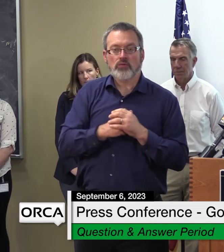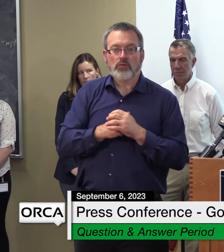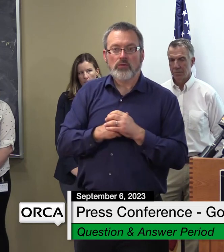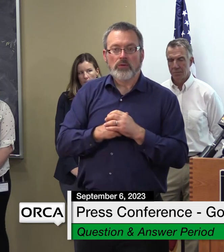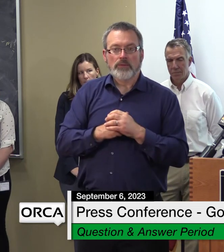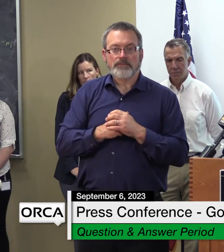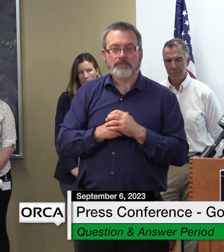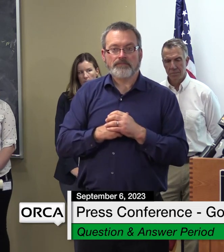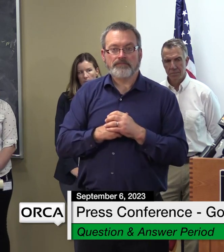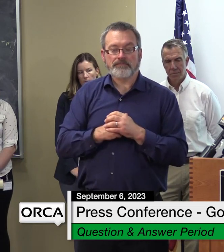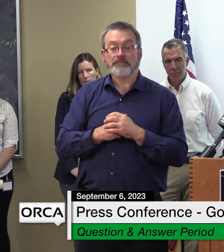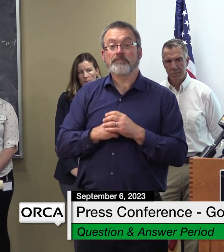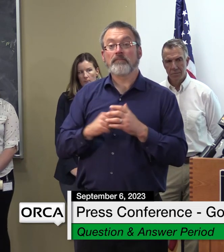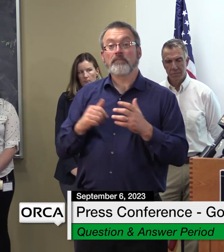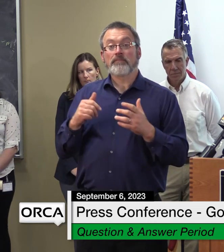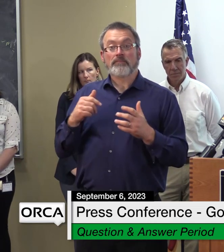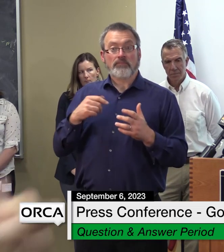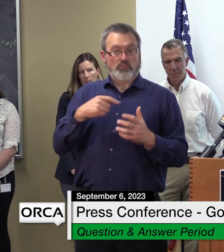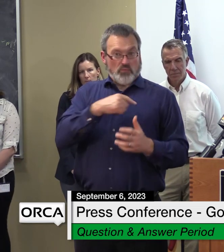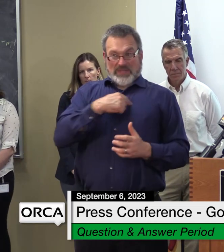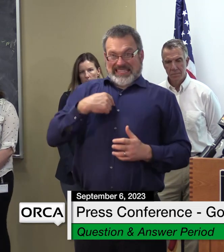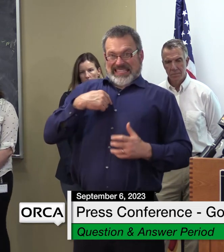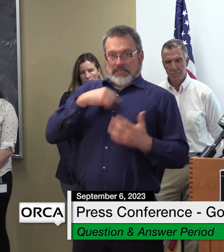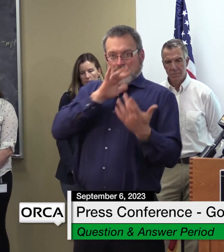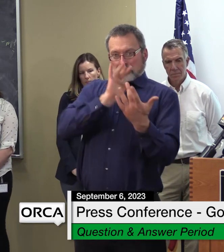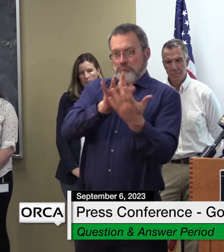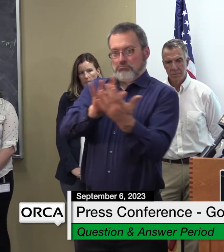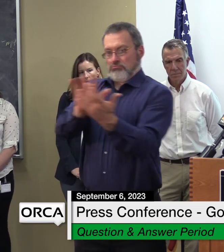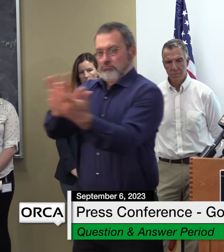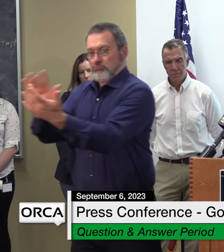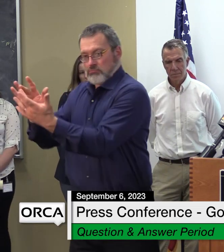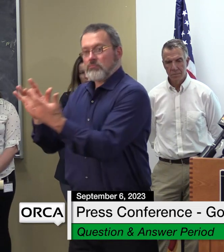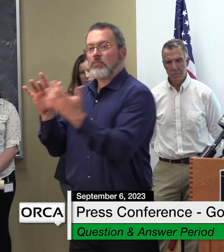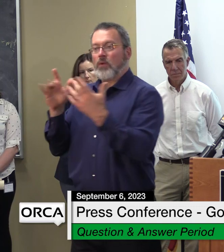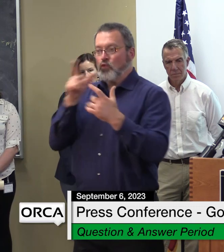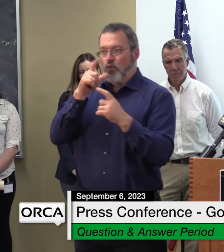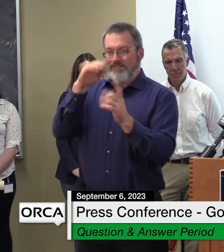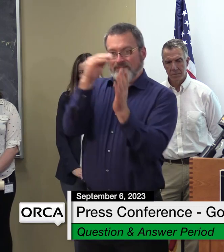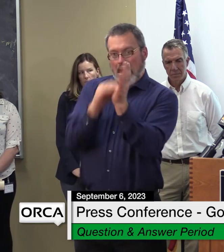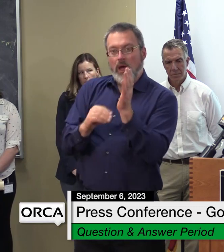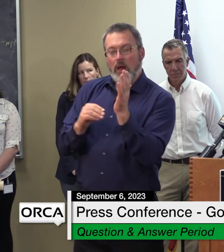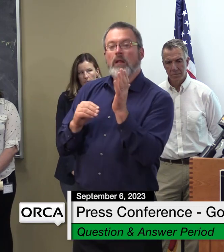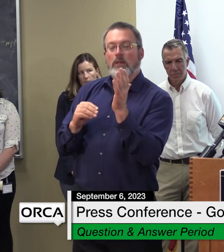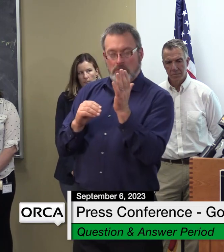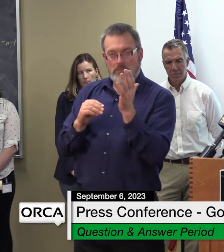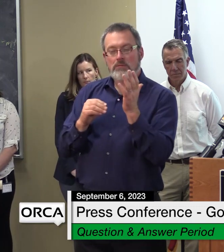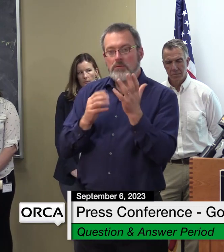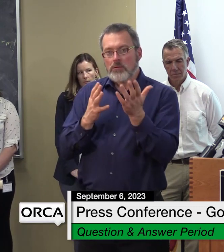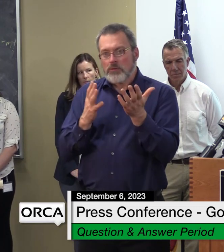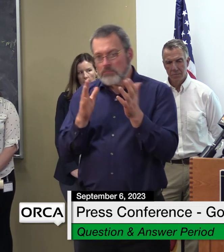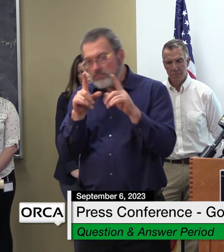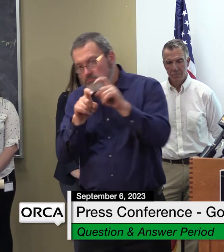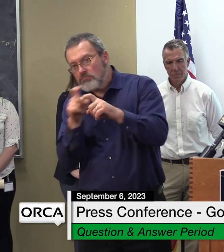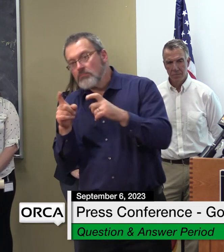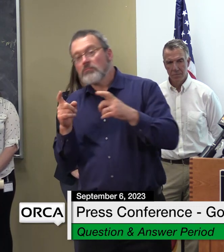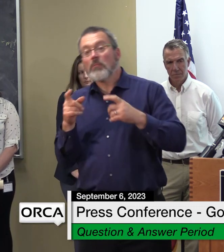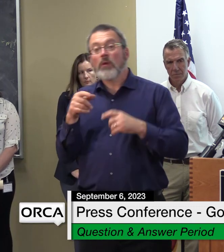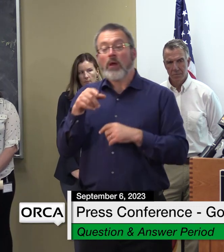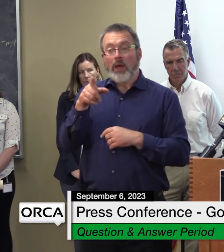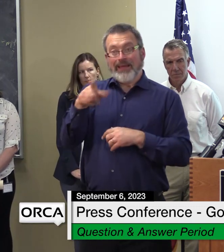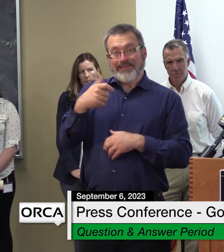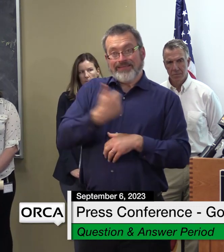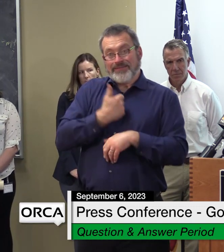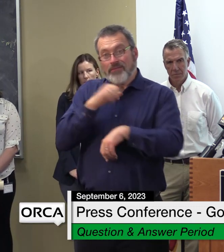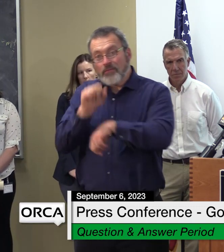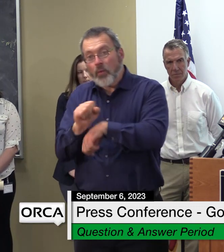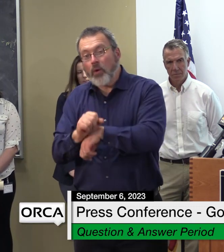Our folks will call them directly to file the application. And if they are self-employed or an independent